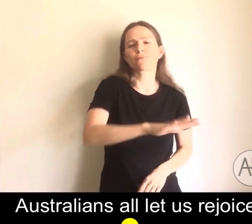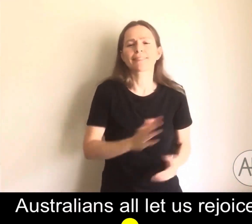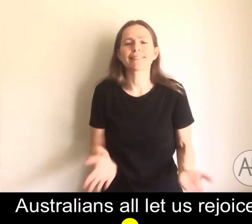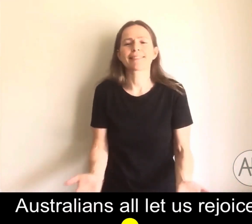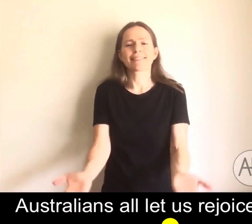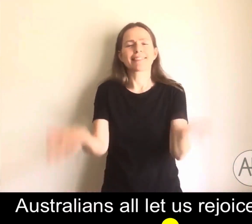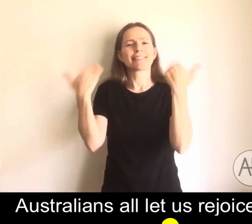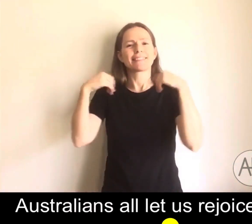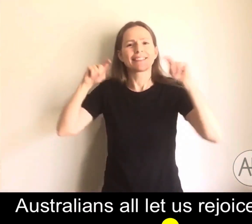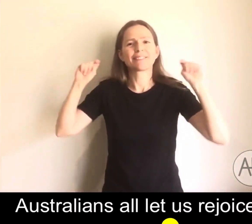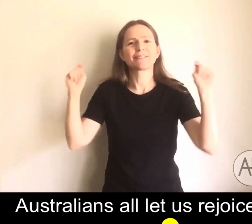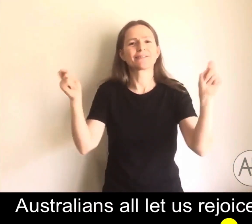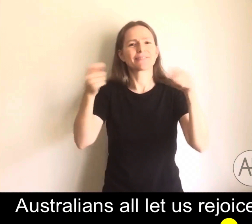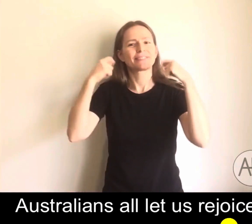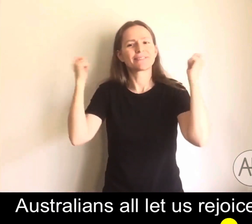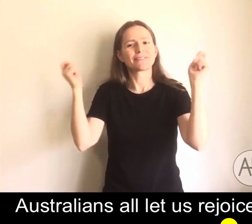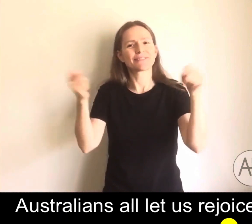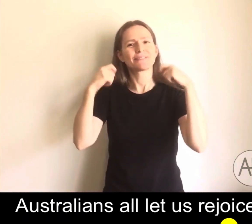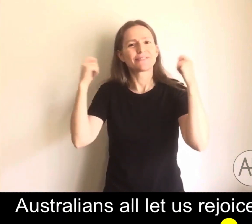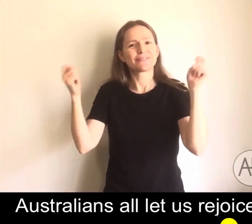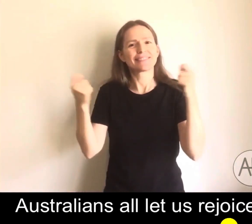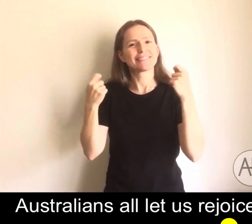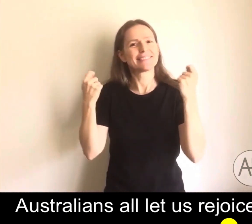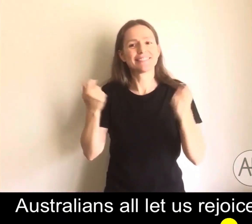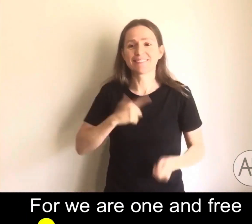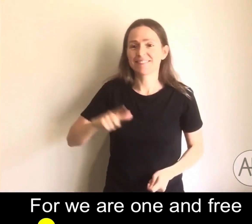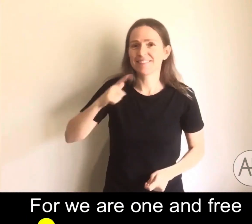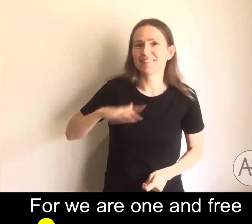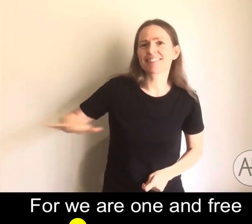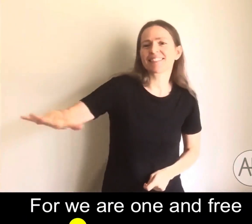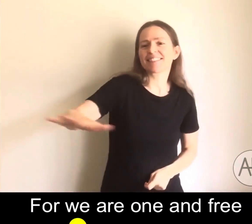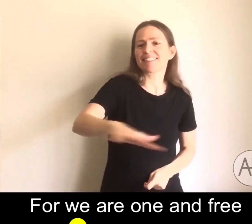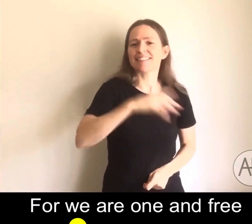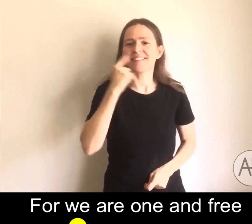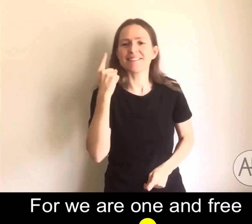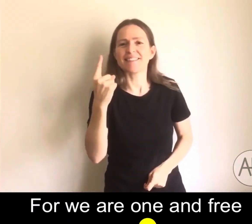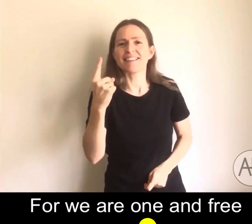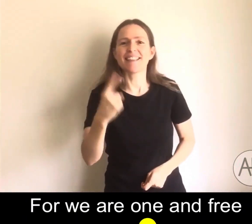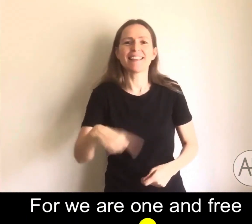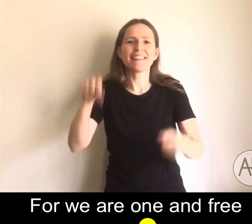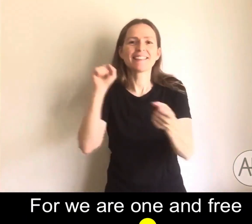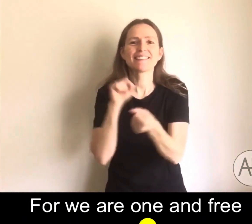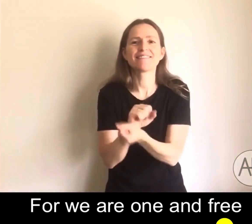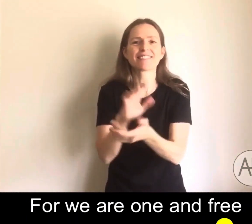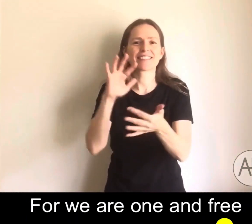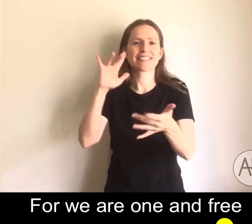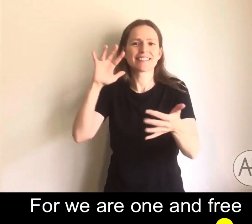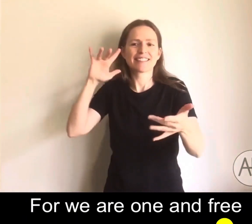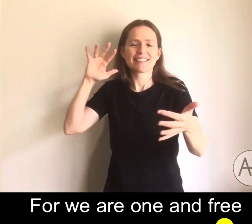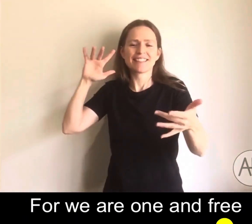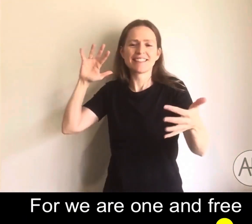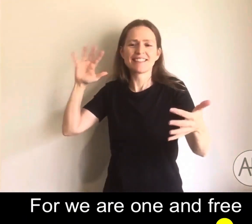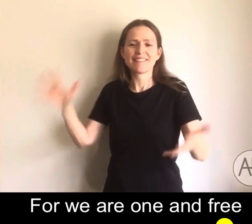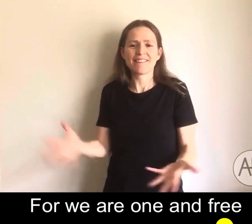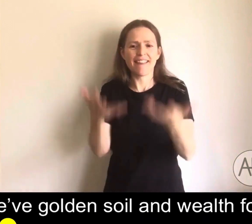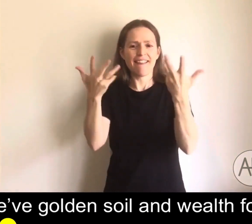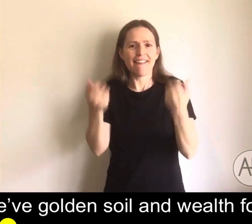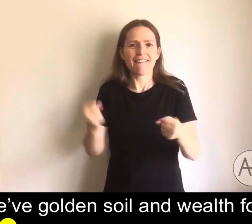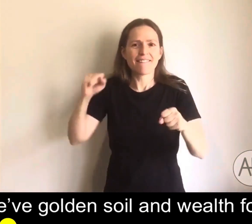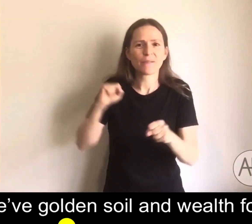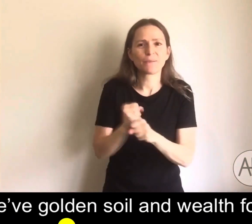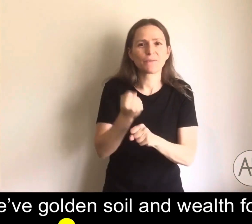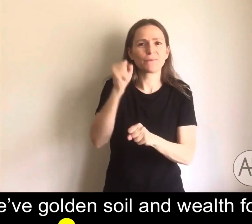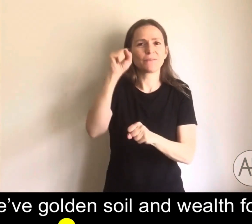Australians and Eldons, and kiss glory on land and